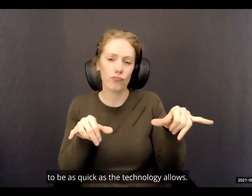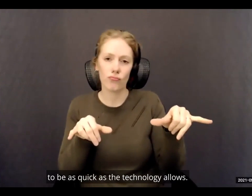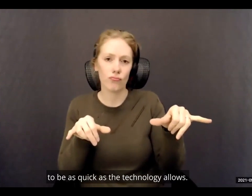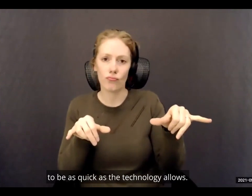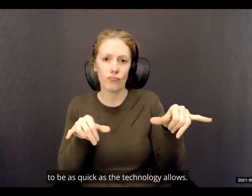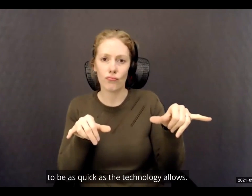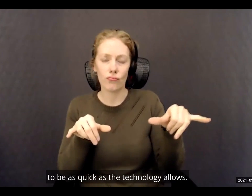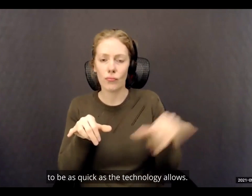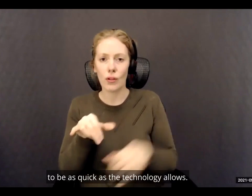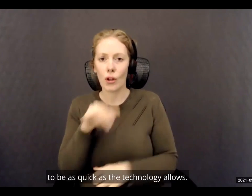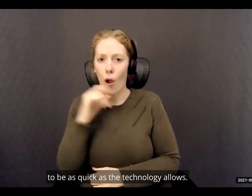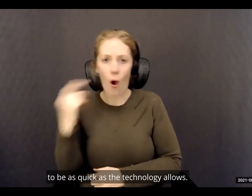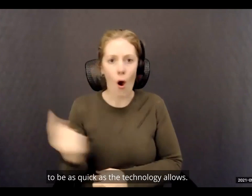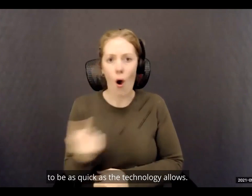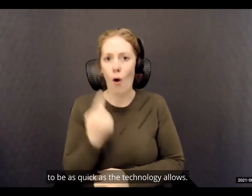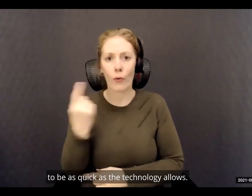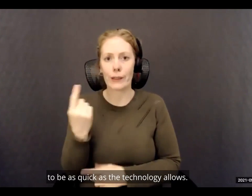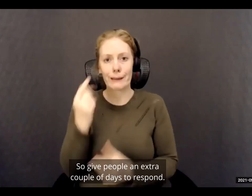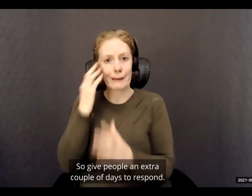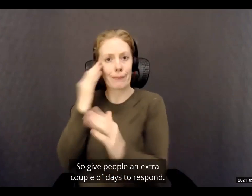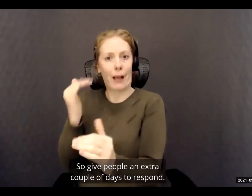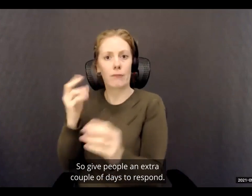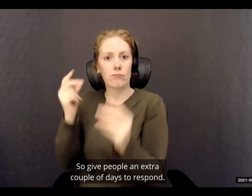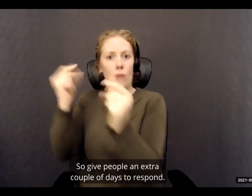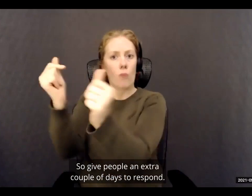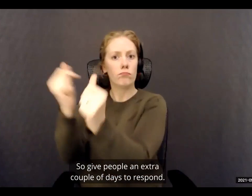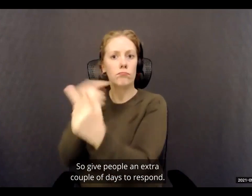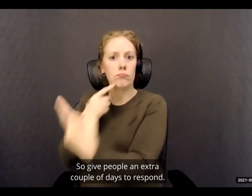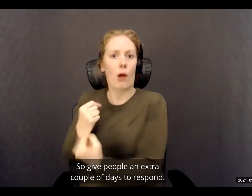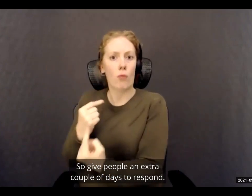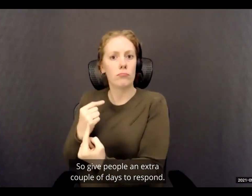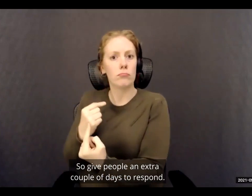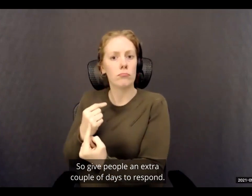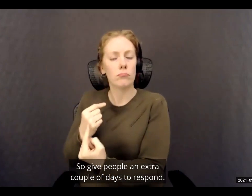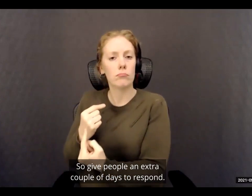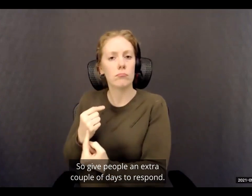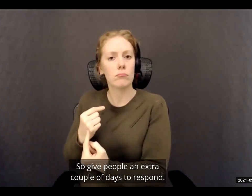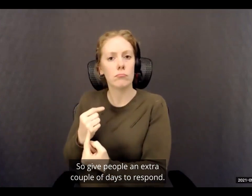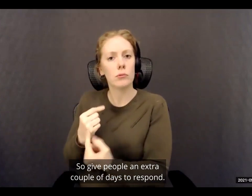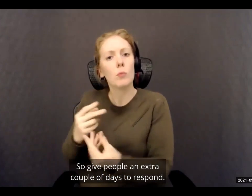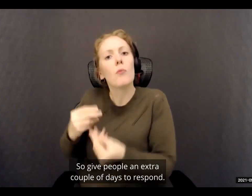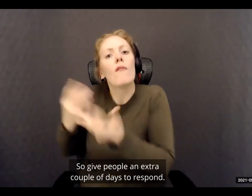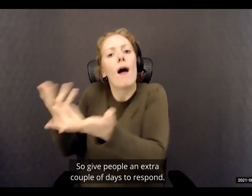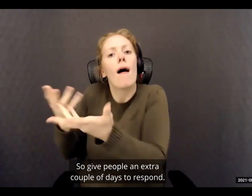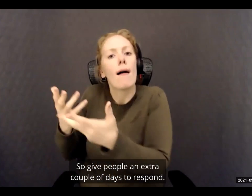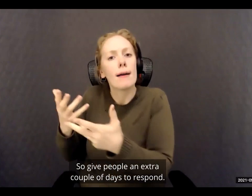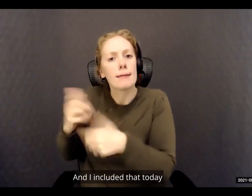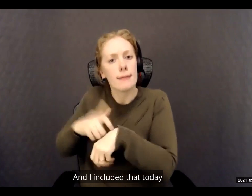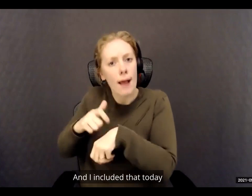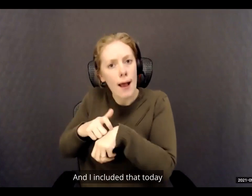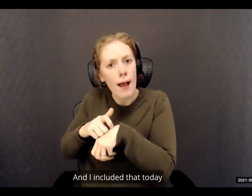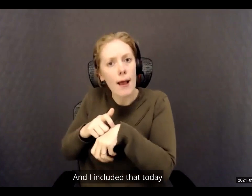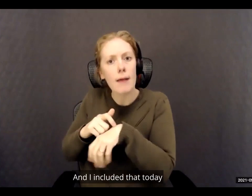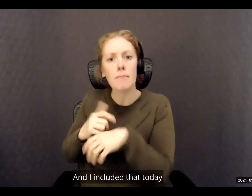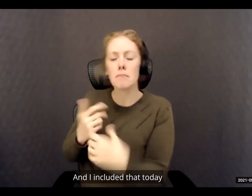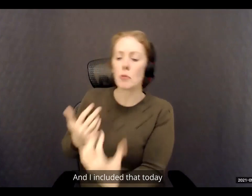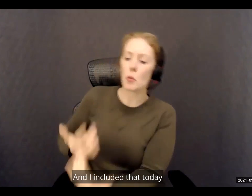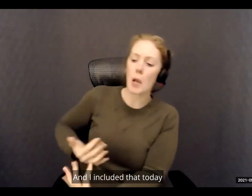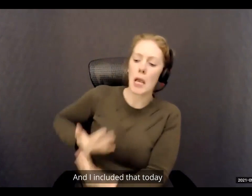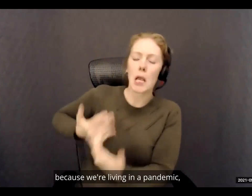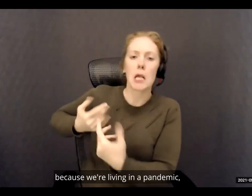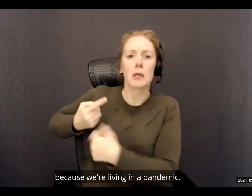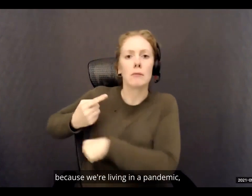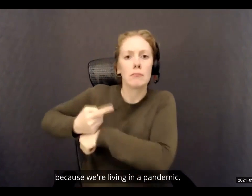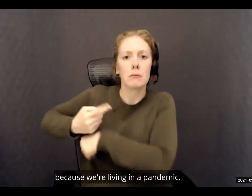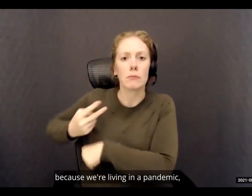quick as the technology allows. So give people an extra couple of days to respond. And I included that